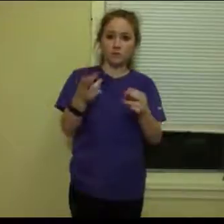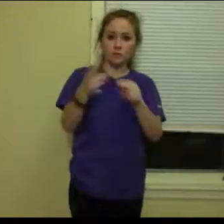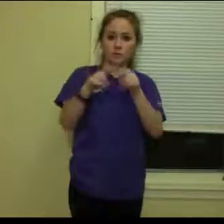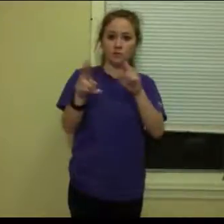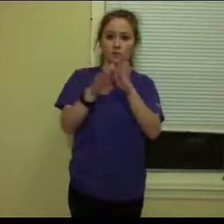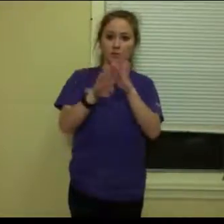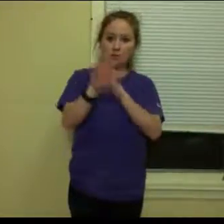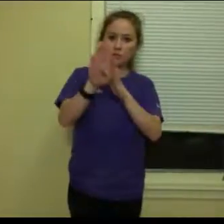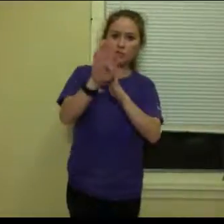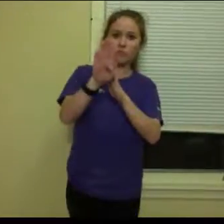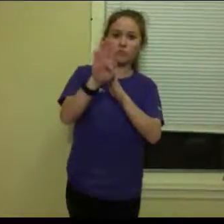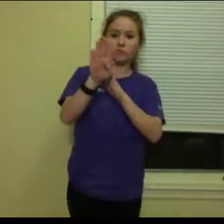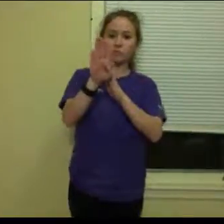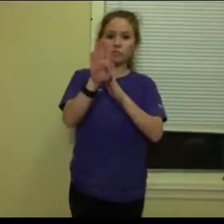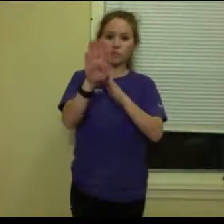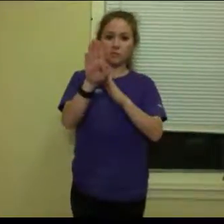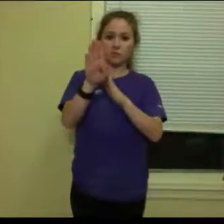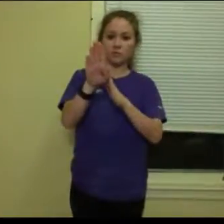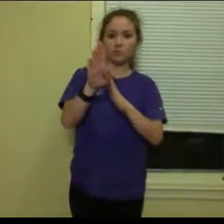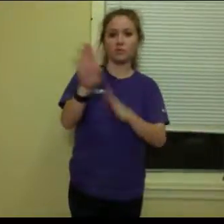is where most people allow to develop